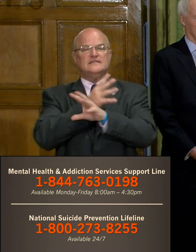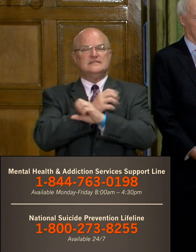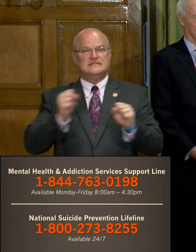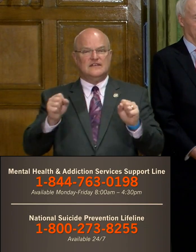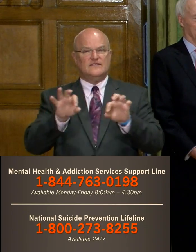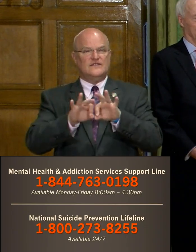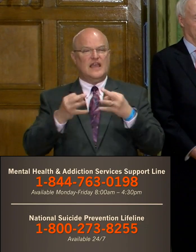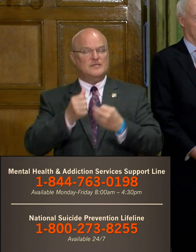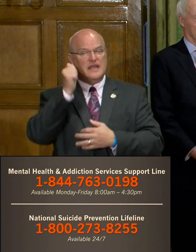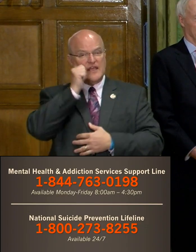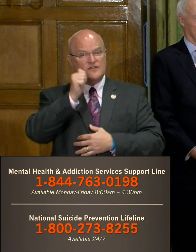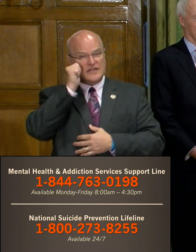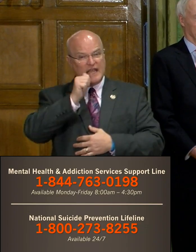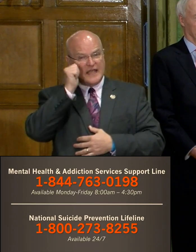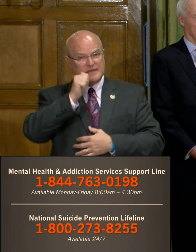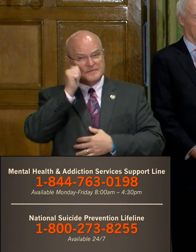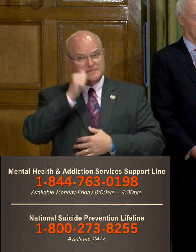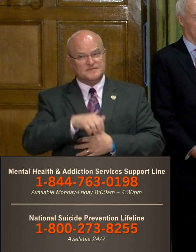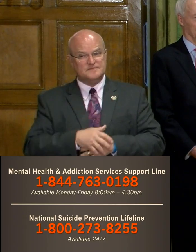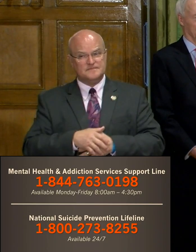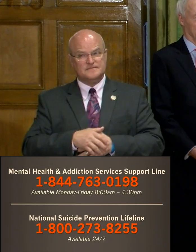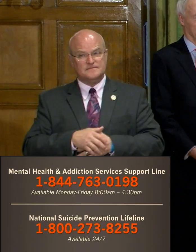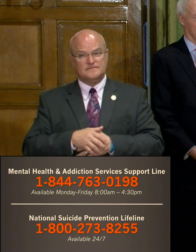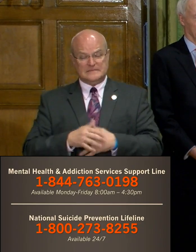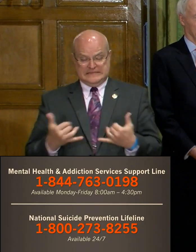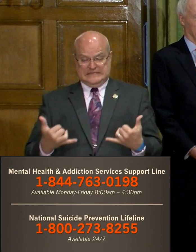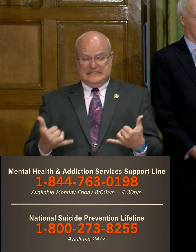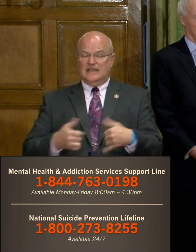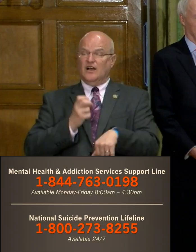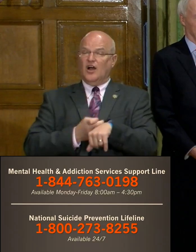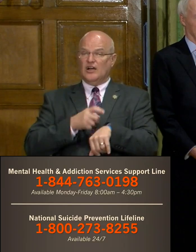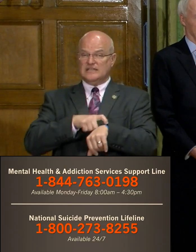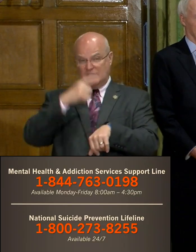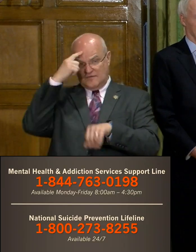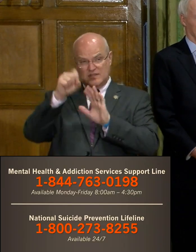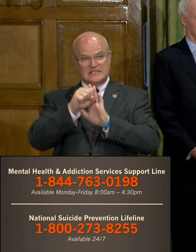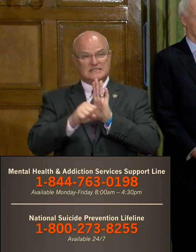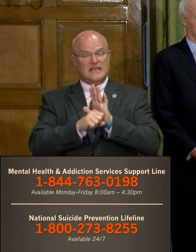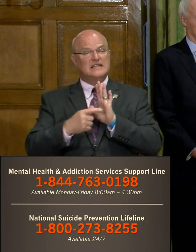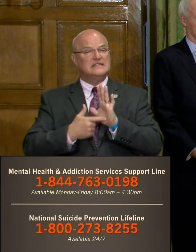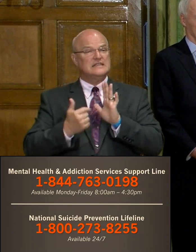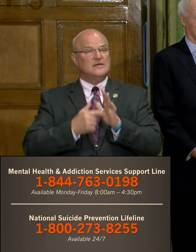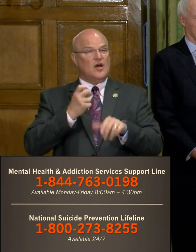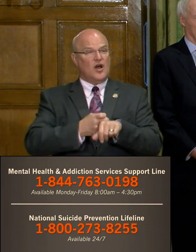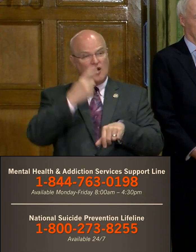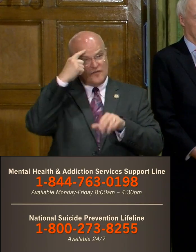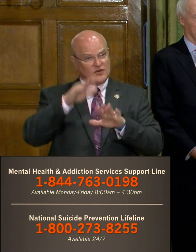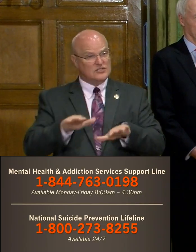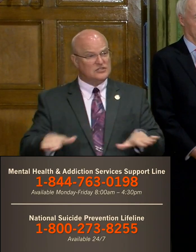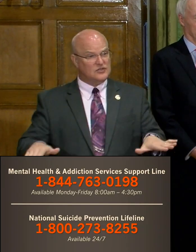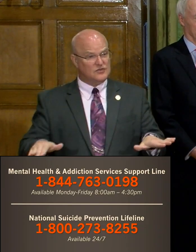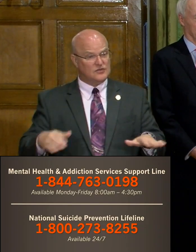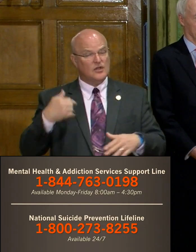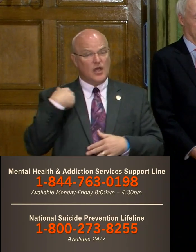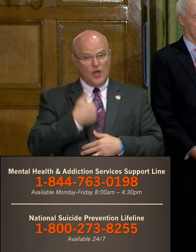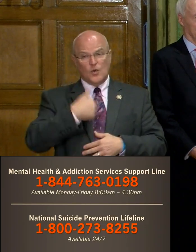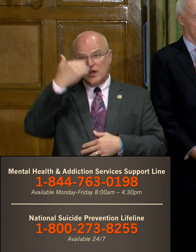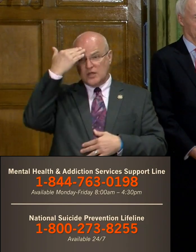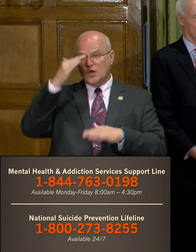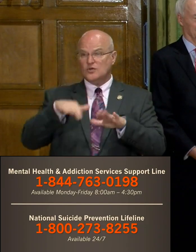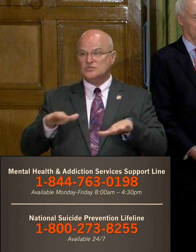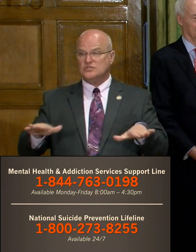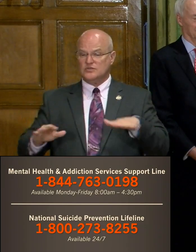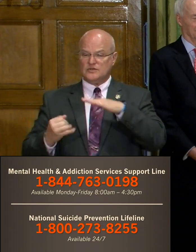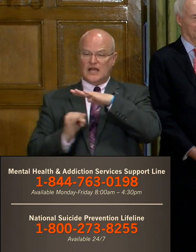day. These are difficult times for our state, and it's sometimes difficult time for our children. We know that children